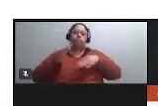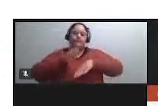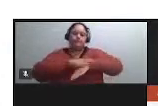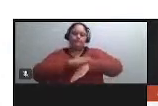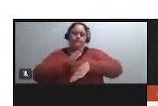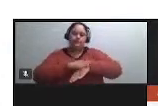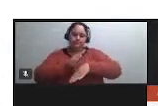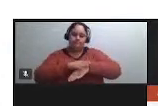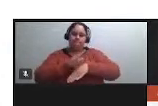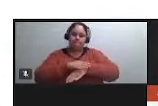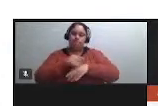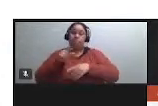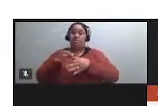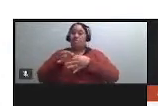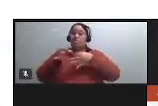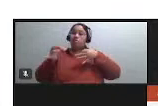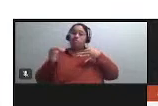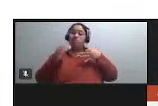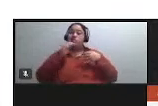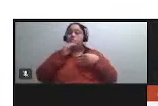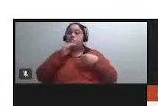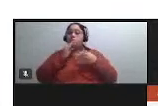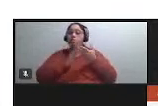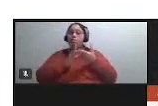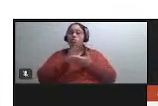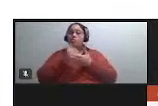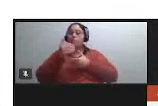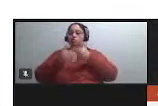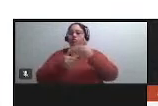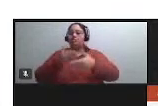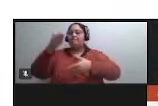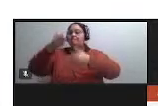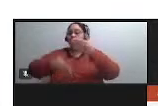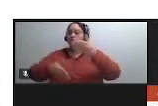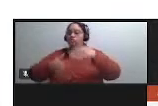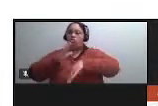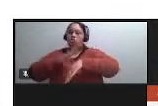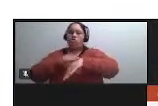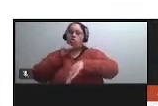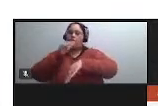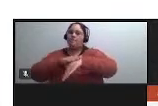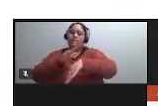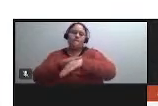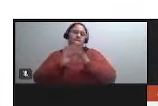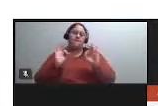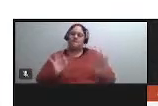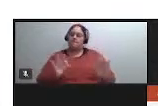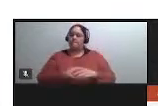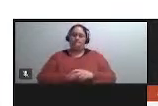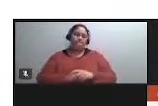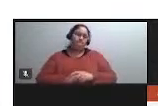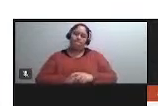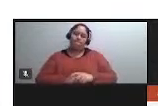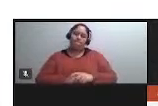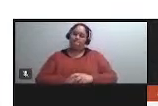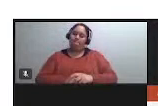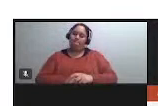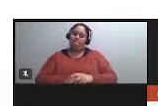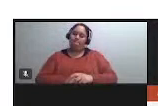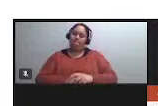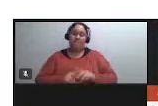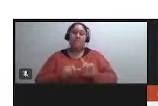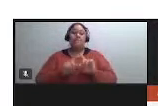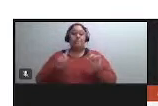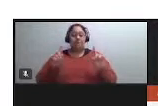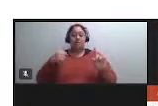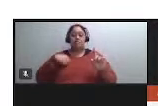those delays meant that the procurement process couldn't be completed during that financial year. But